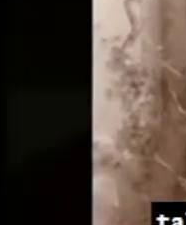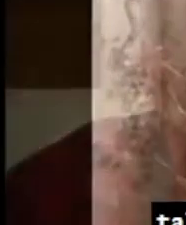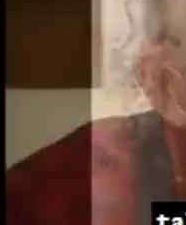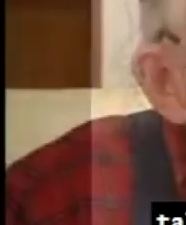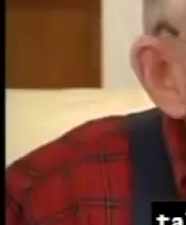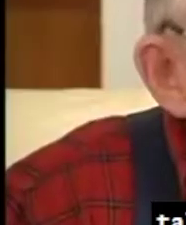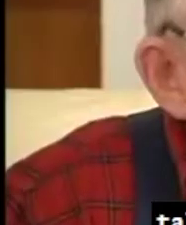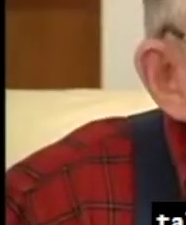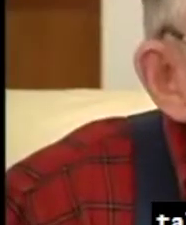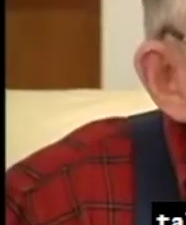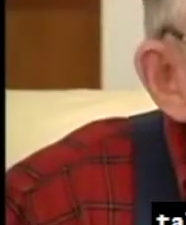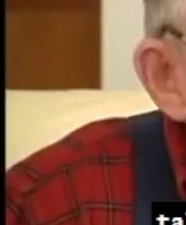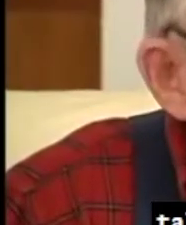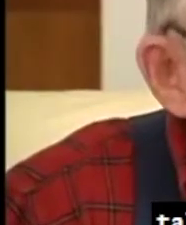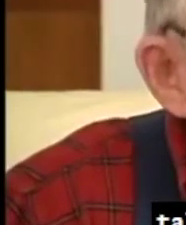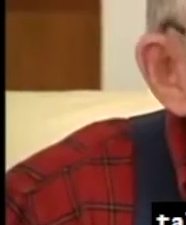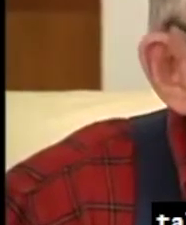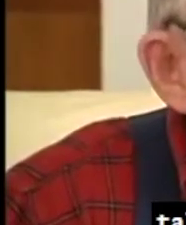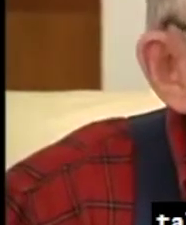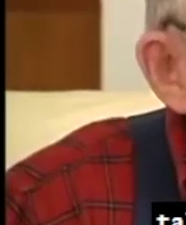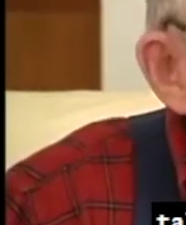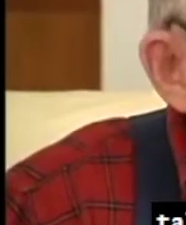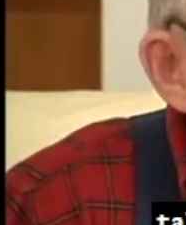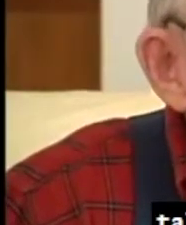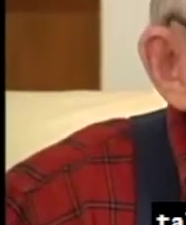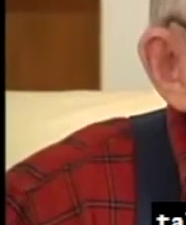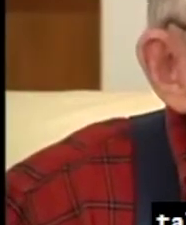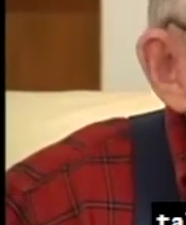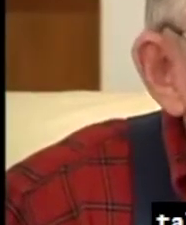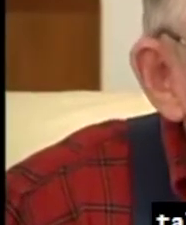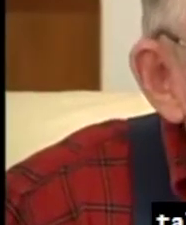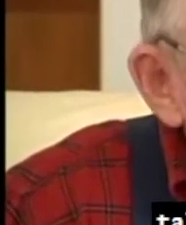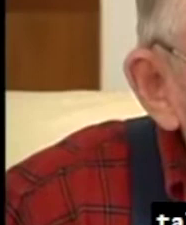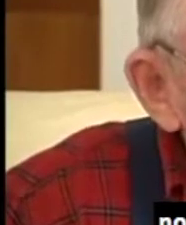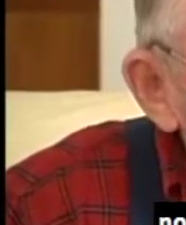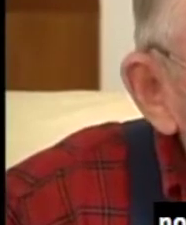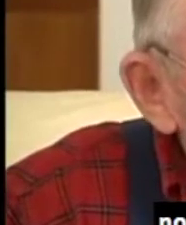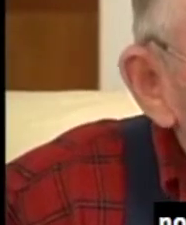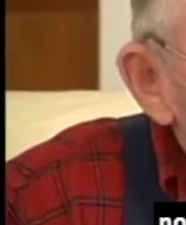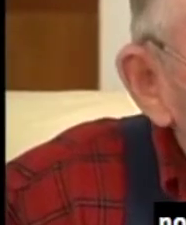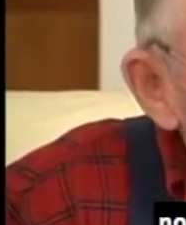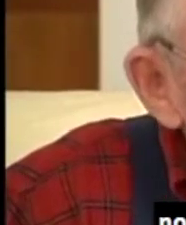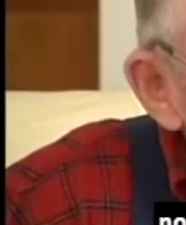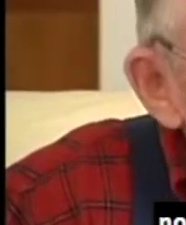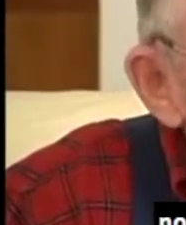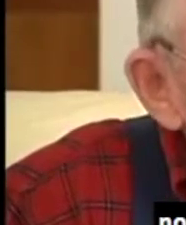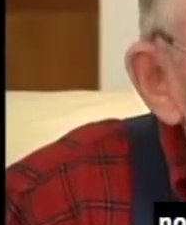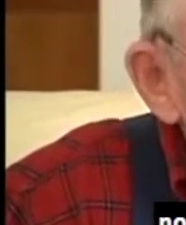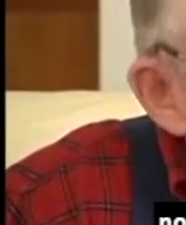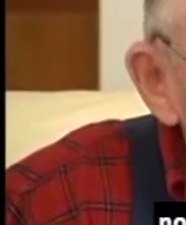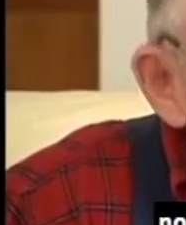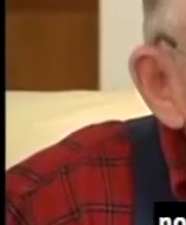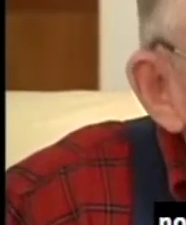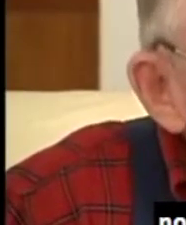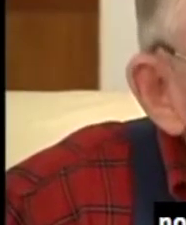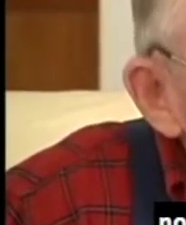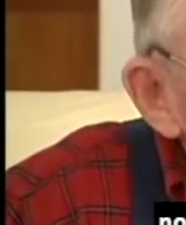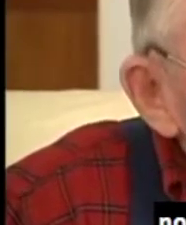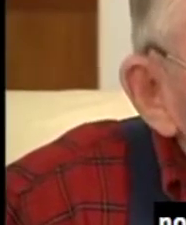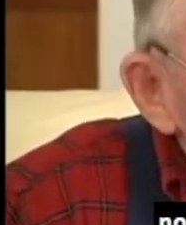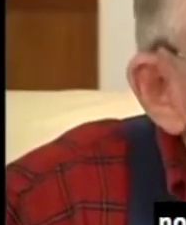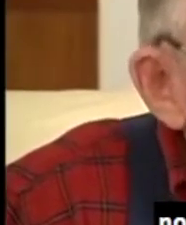hear." He didn't hear anybody talk. I guess he didn't think he was supposed to. I don't know. But then they see he wasn't